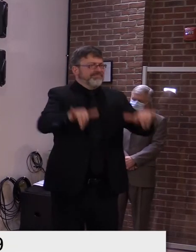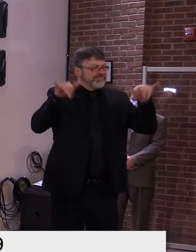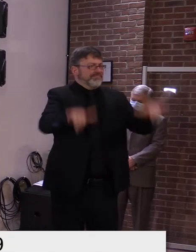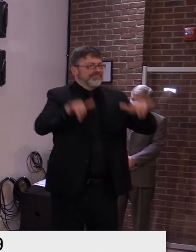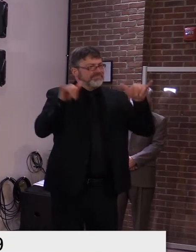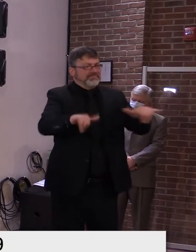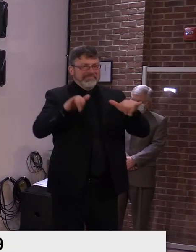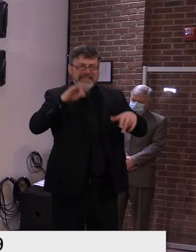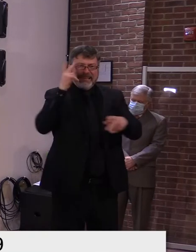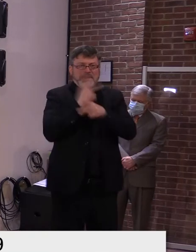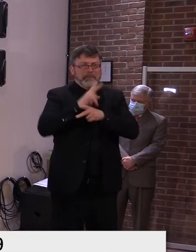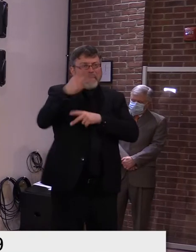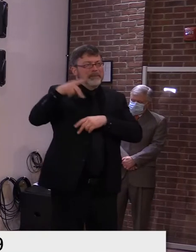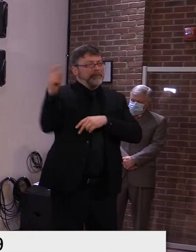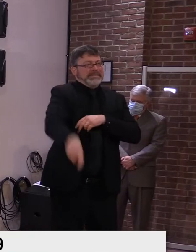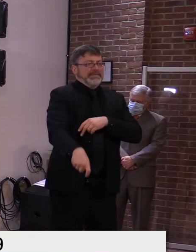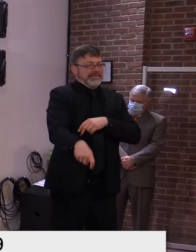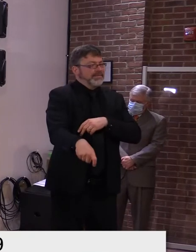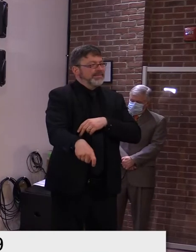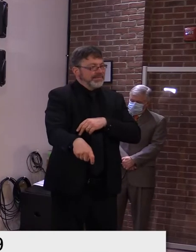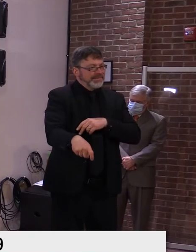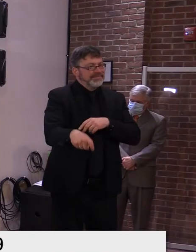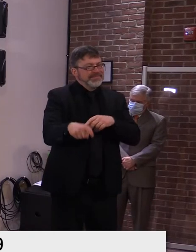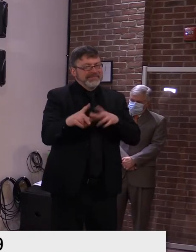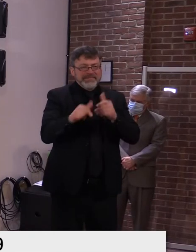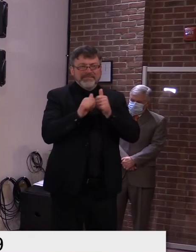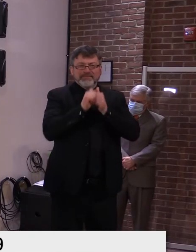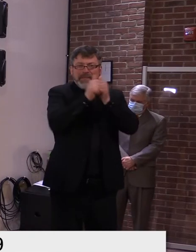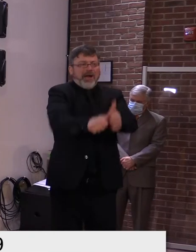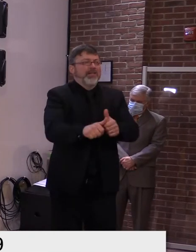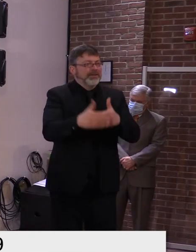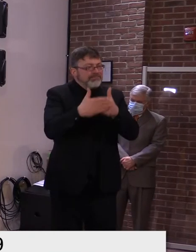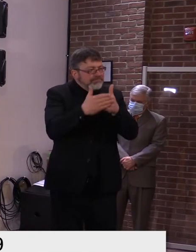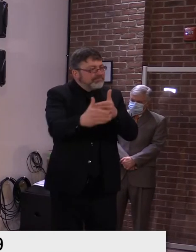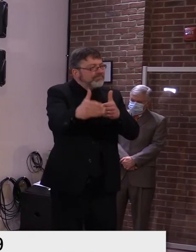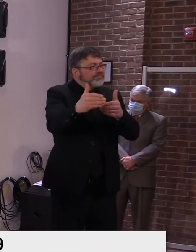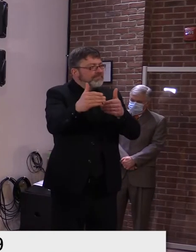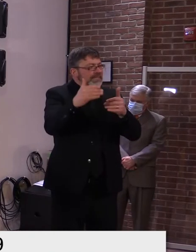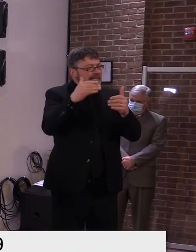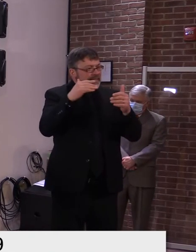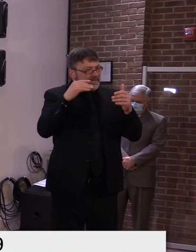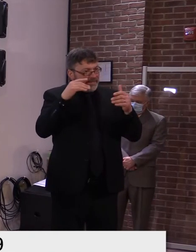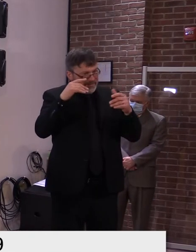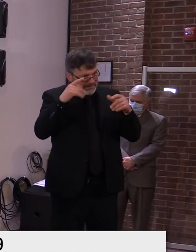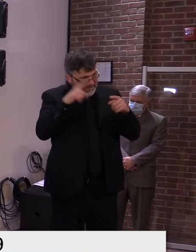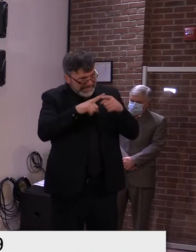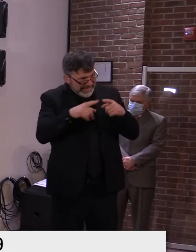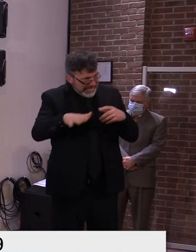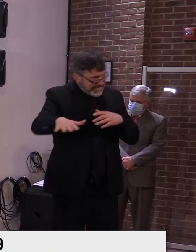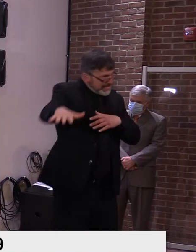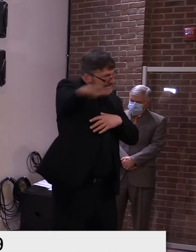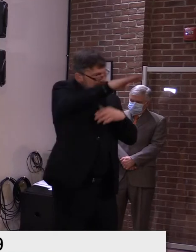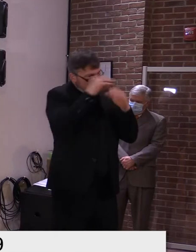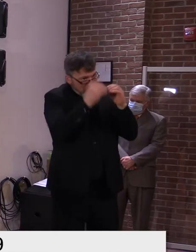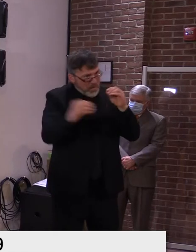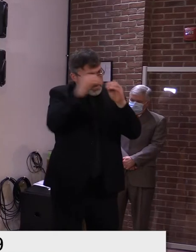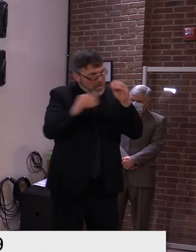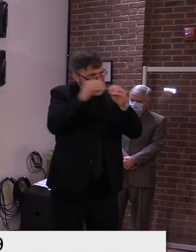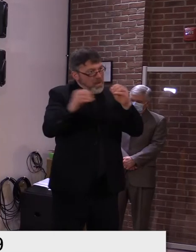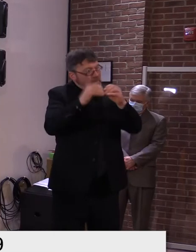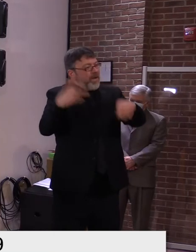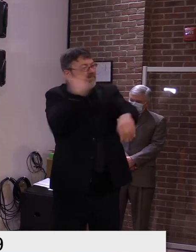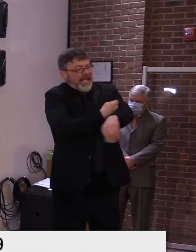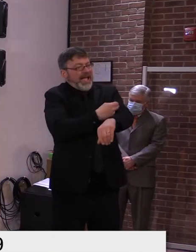last 13, 14 months are going to be important over the next couple of months as well. So